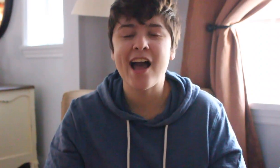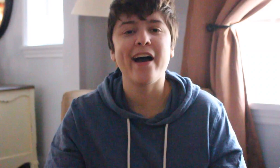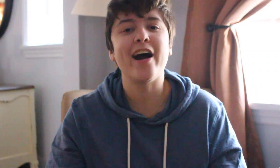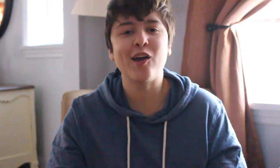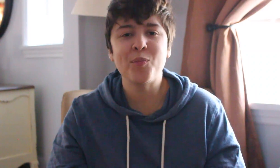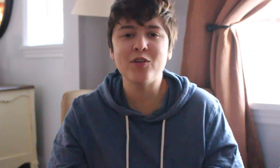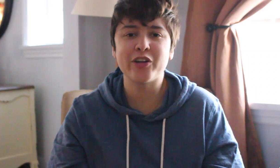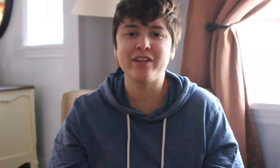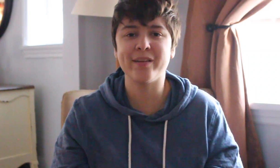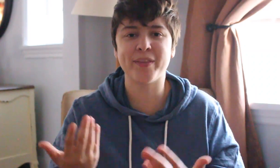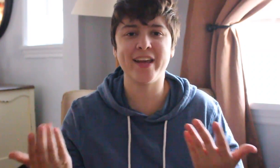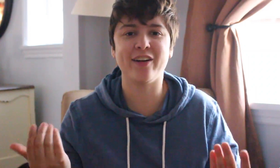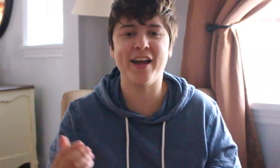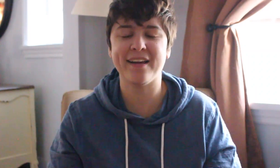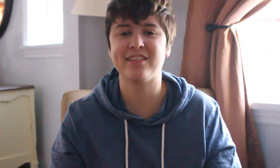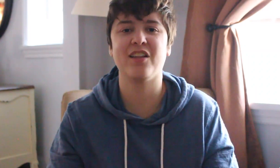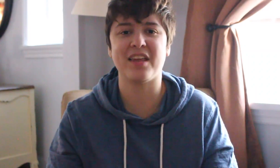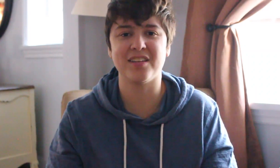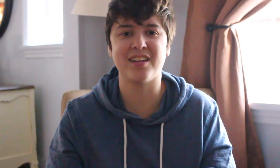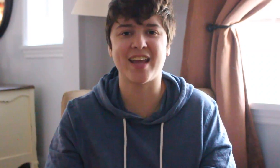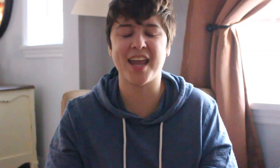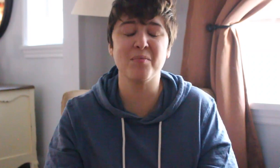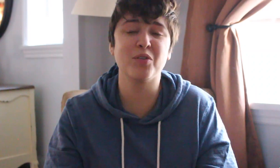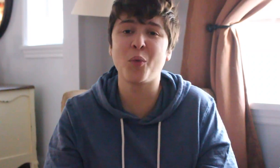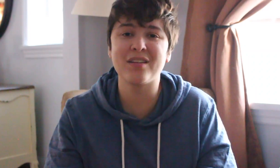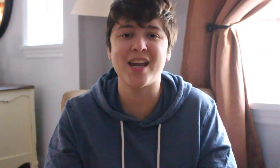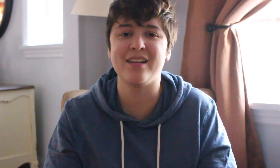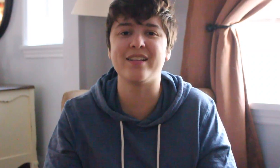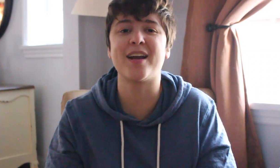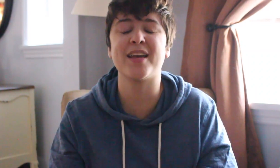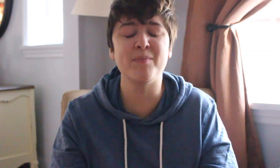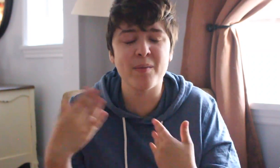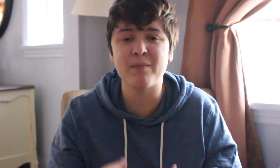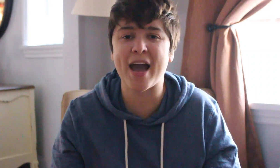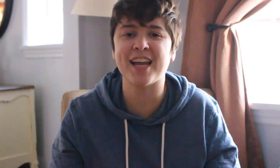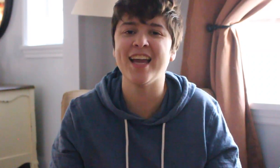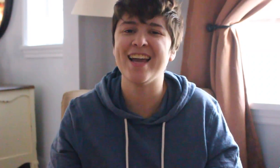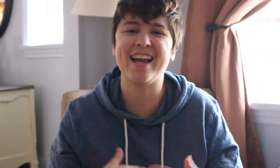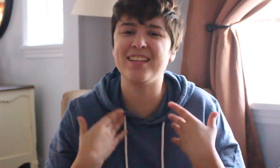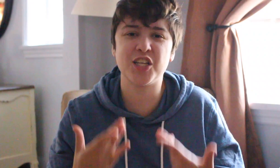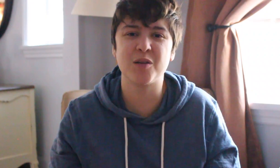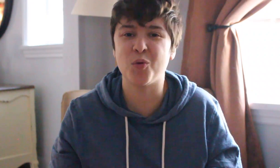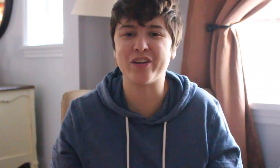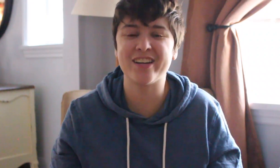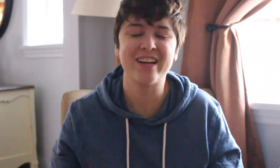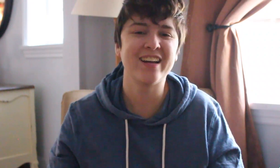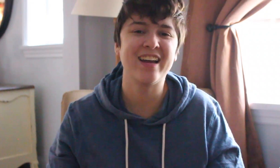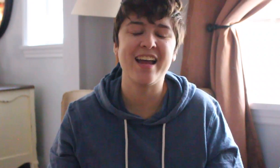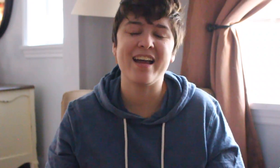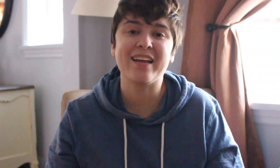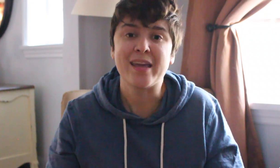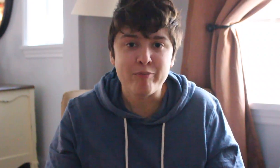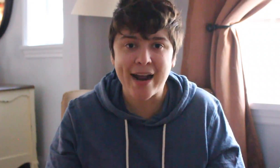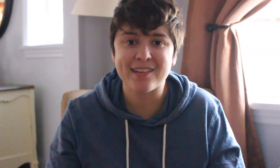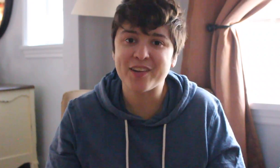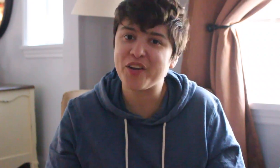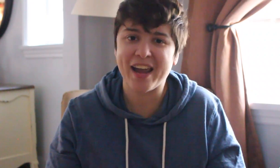I hope you learned something in our ASL lesson today and I'm so excited to keep coming back and teaching more. Keep practicing your